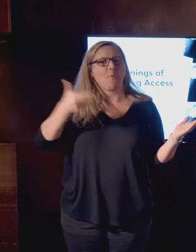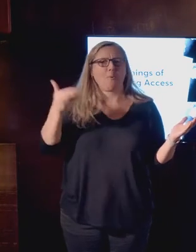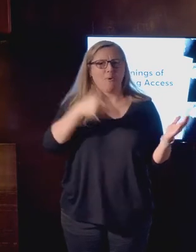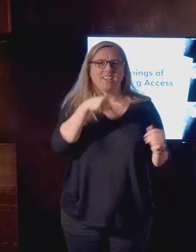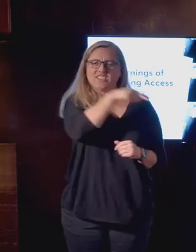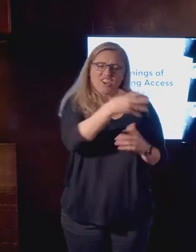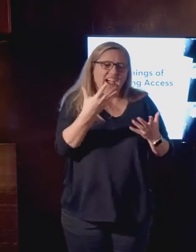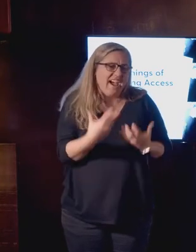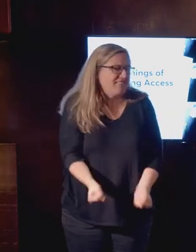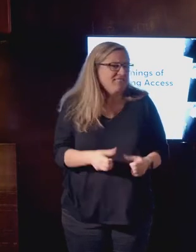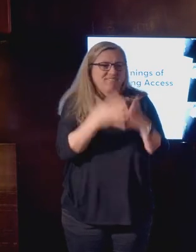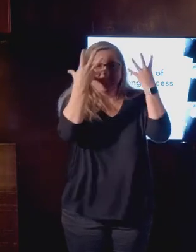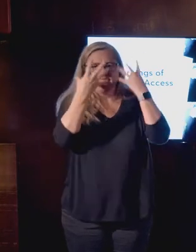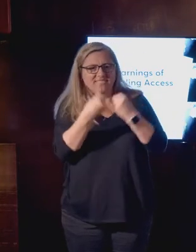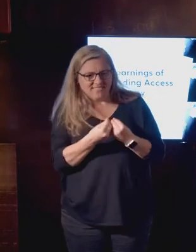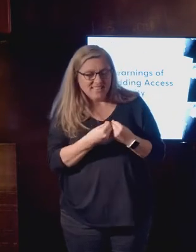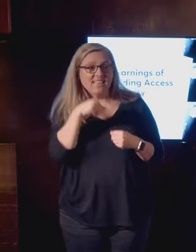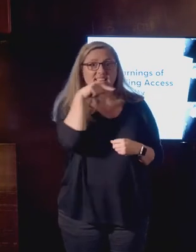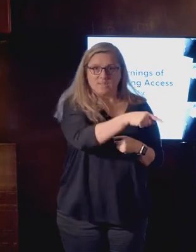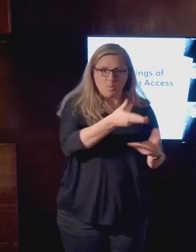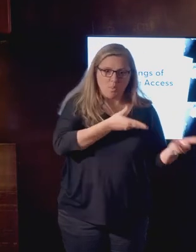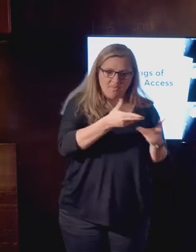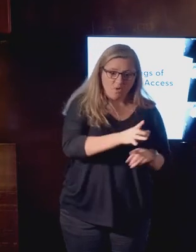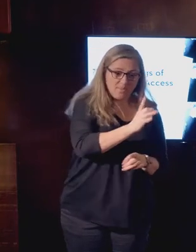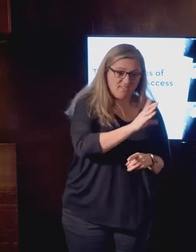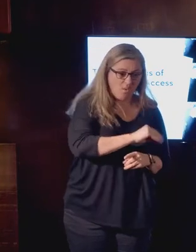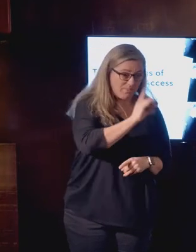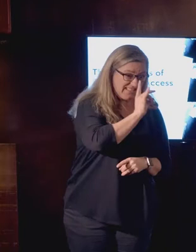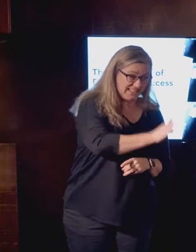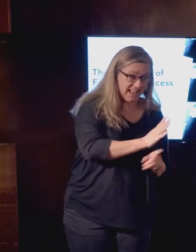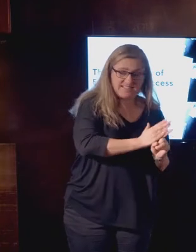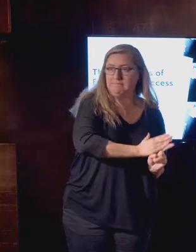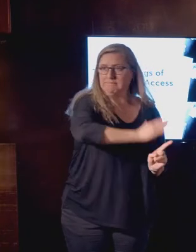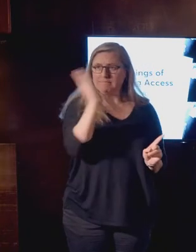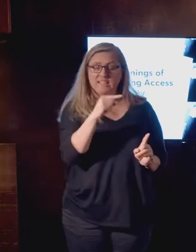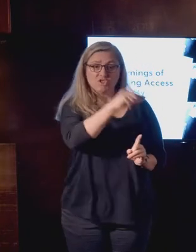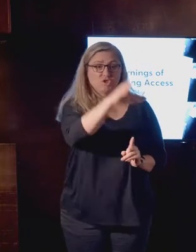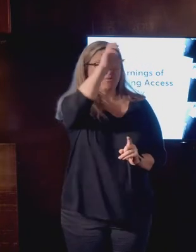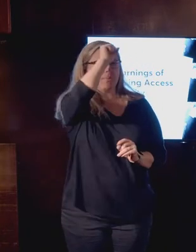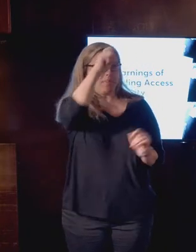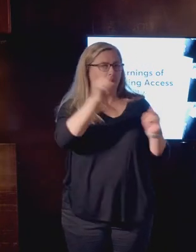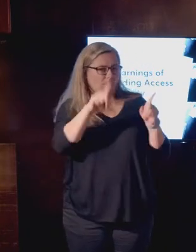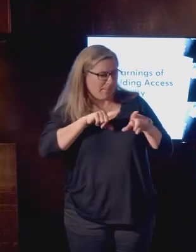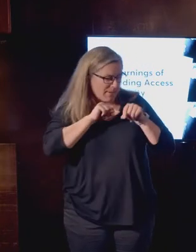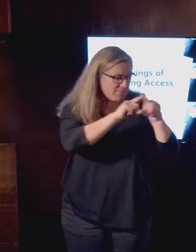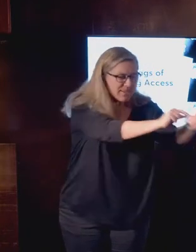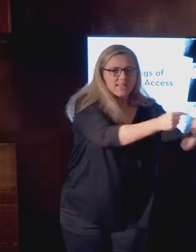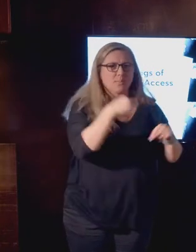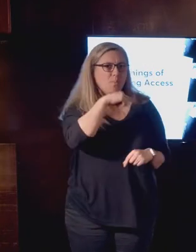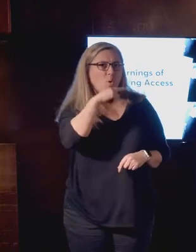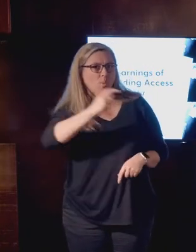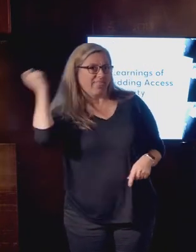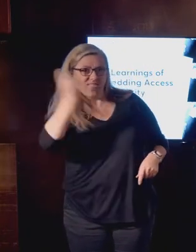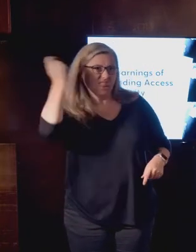of tricks bigger than herself. Performing since a tender age of 10, her first memory of being on stage was chasing a boy with a frying pan.